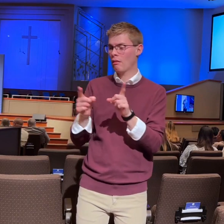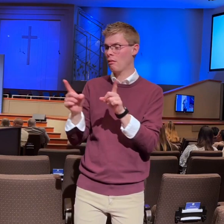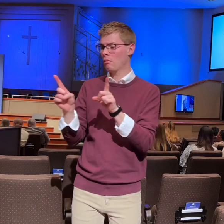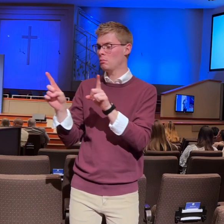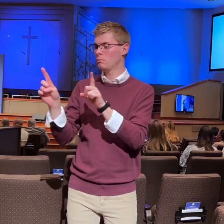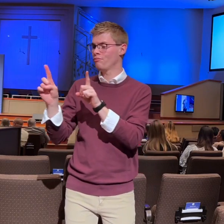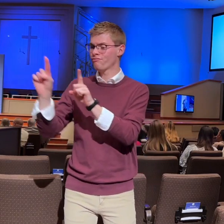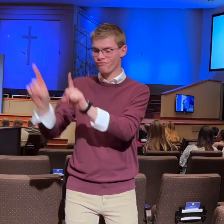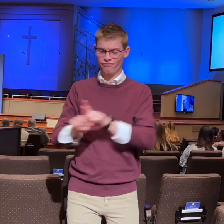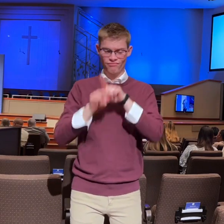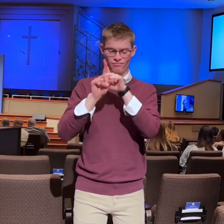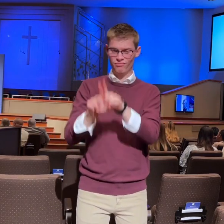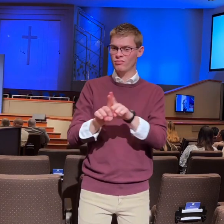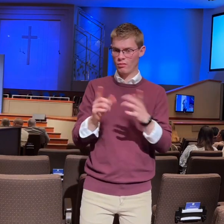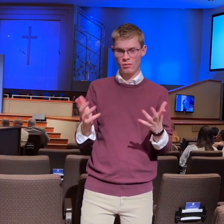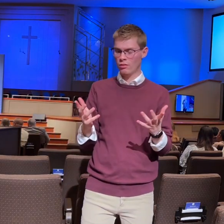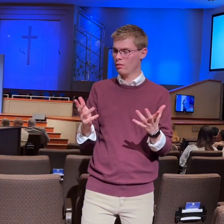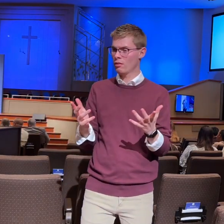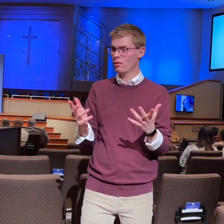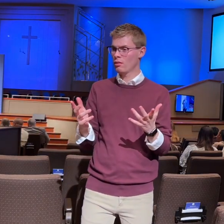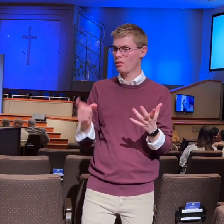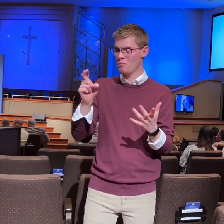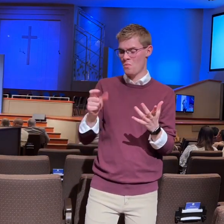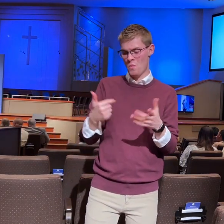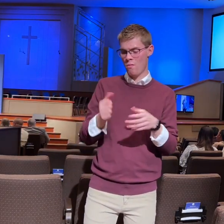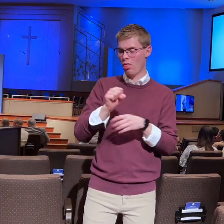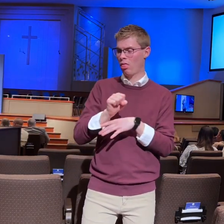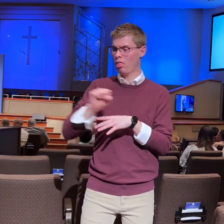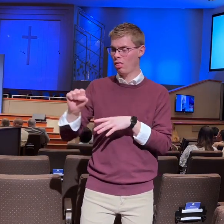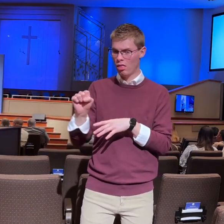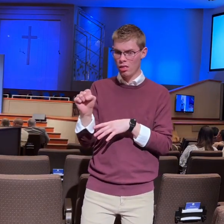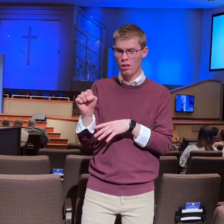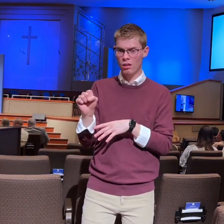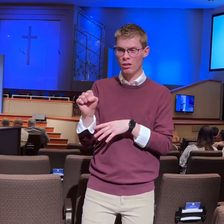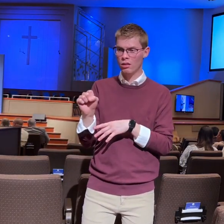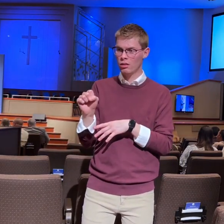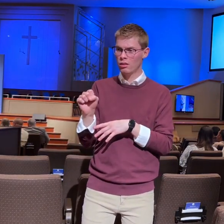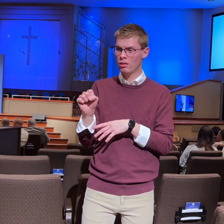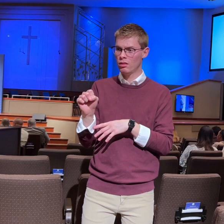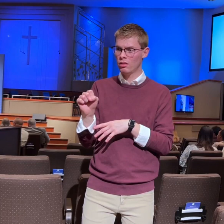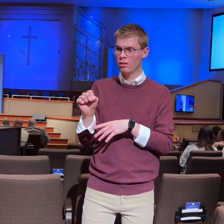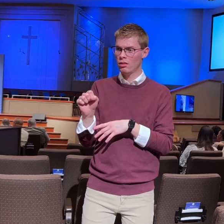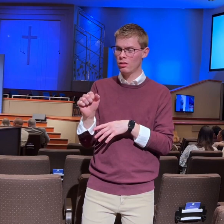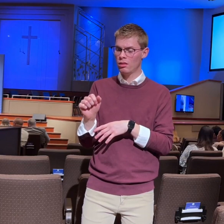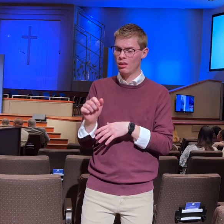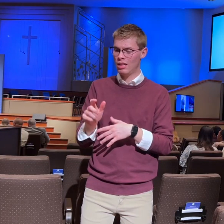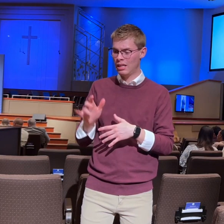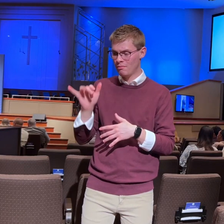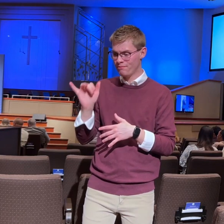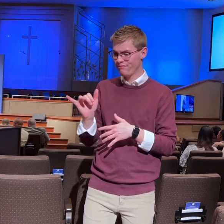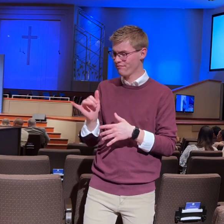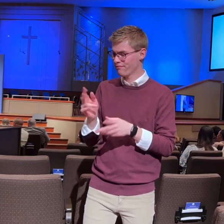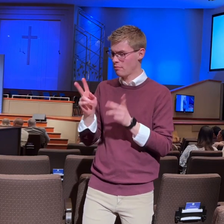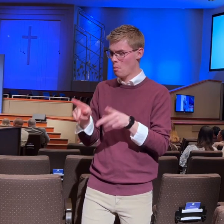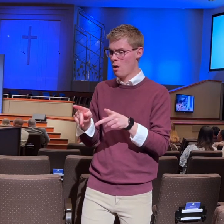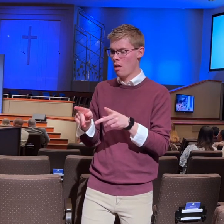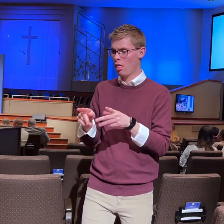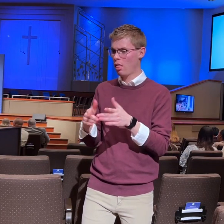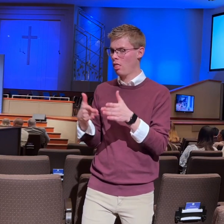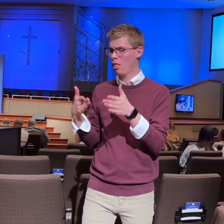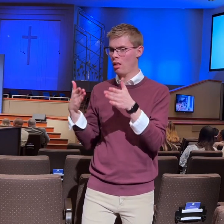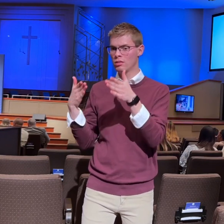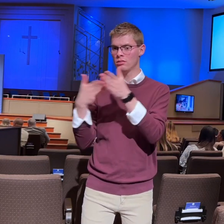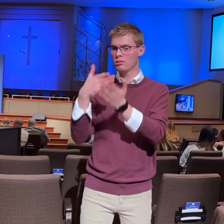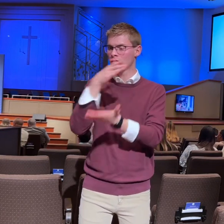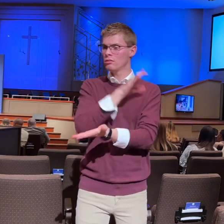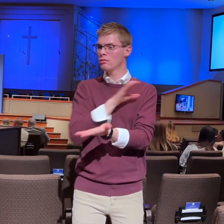There's a biblical doctrine of shunning someone who is adamantly attacking your